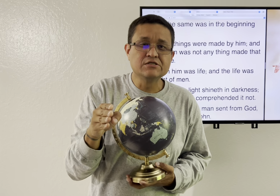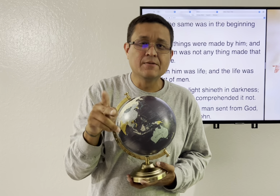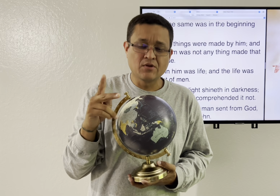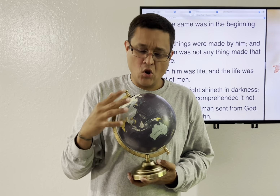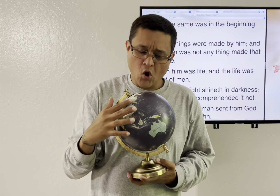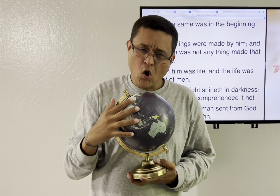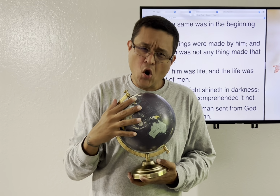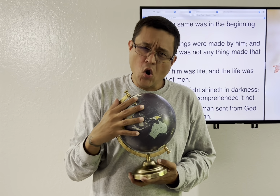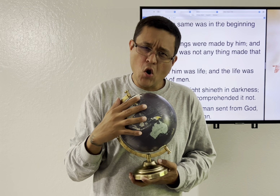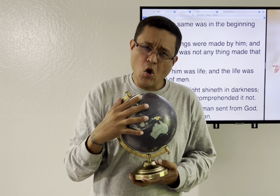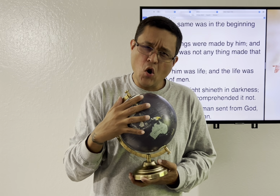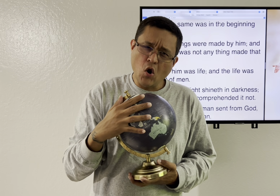Birds, the fish,